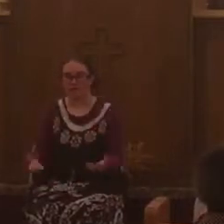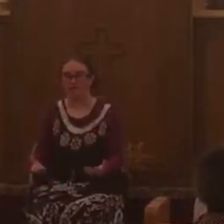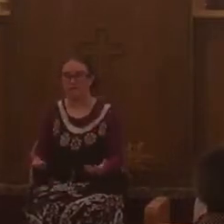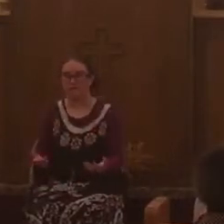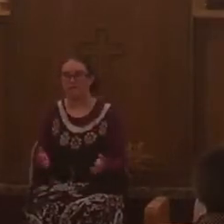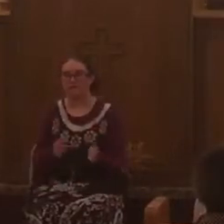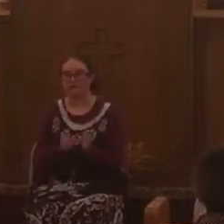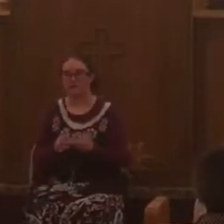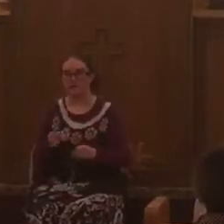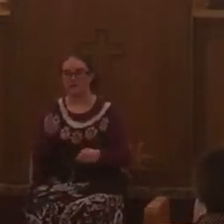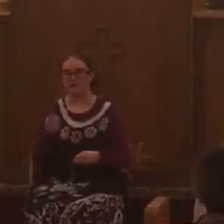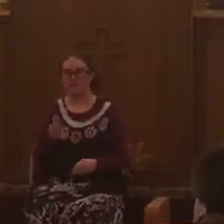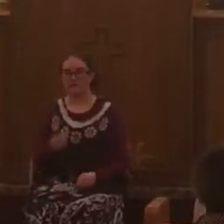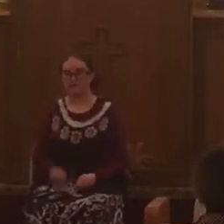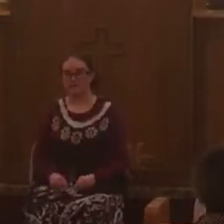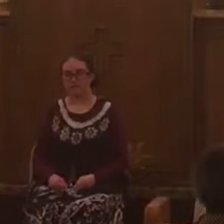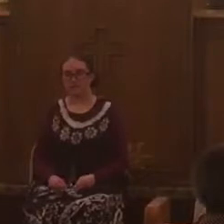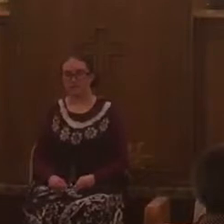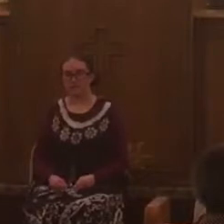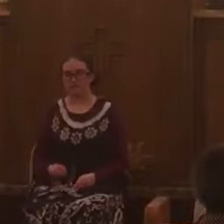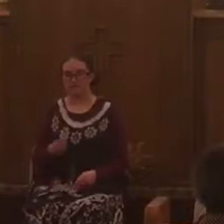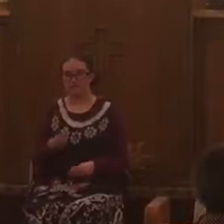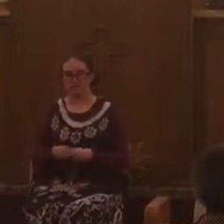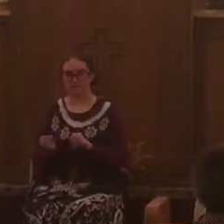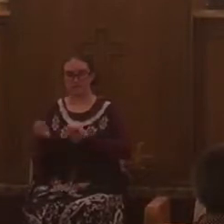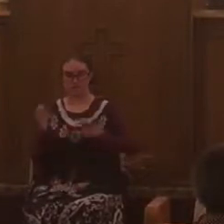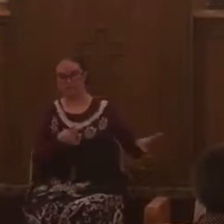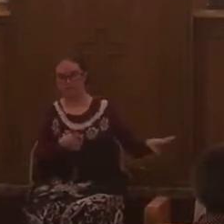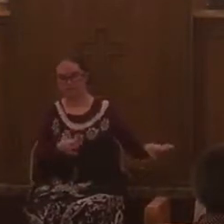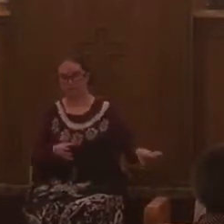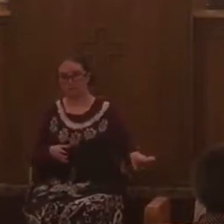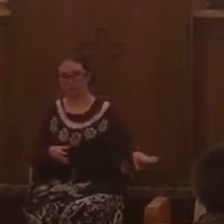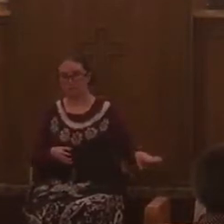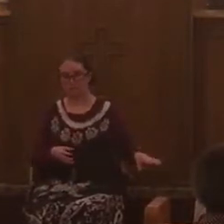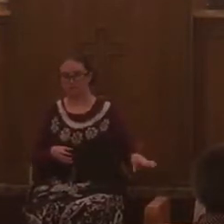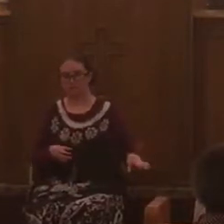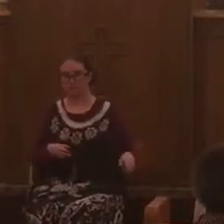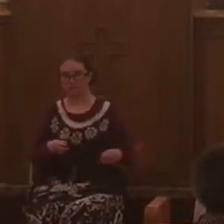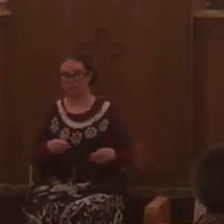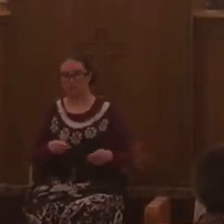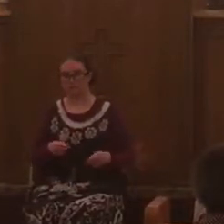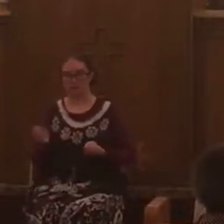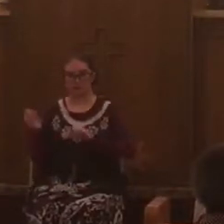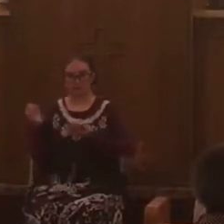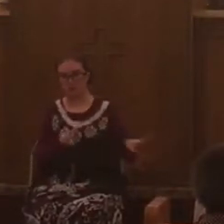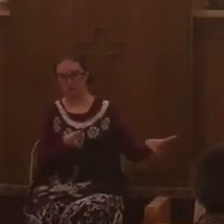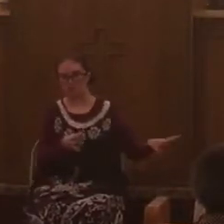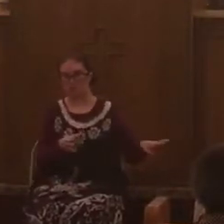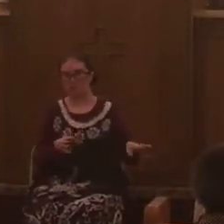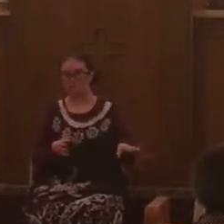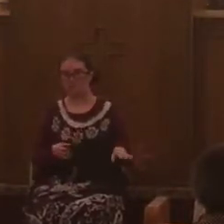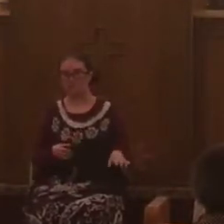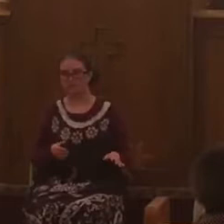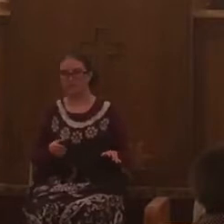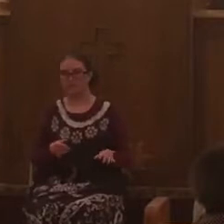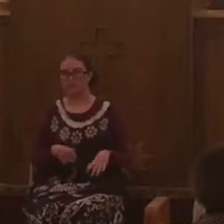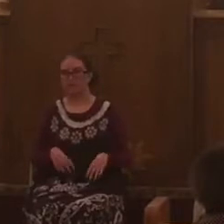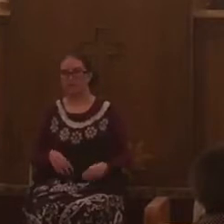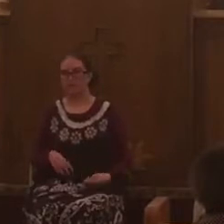O faithless and perverse generation, how long shall I be with you? How long shall I suffer you? Bring him to